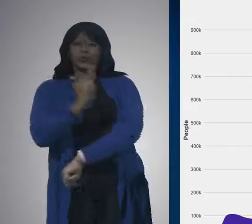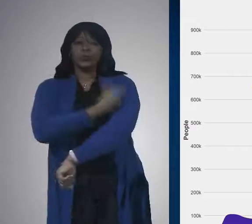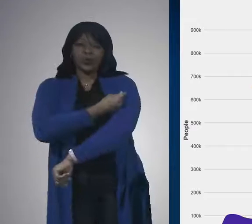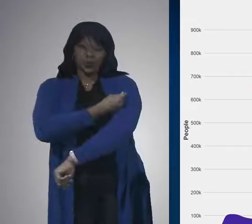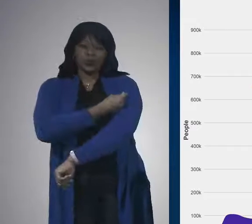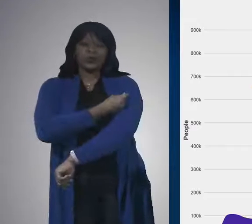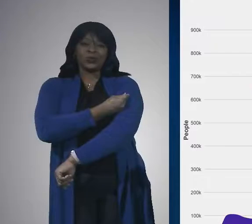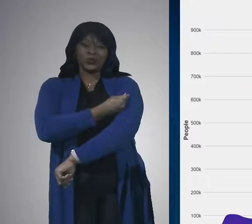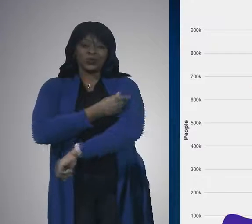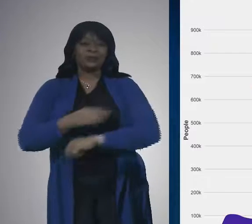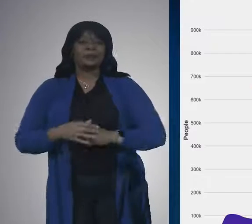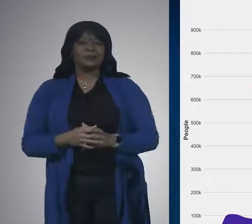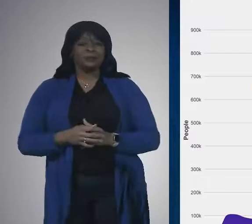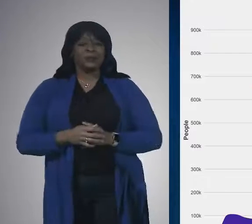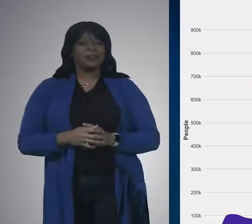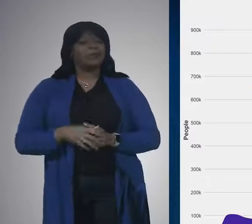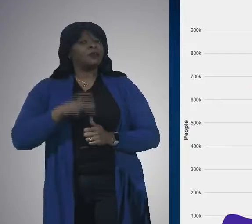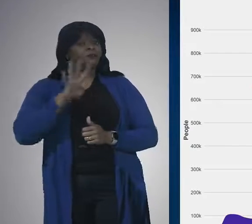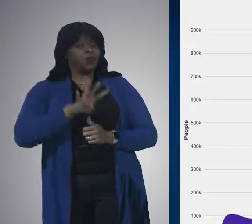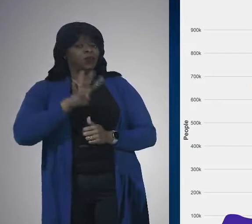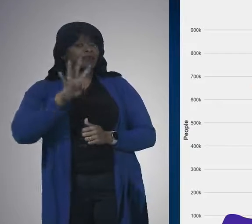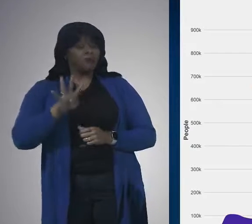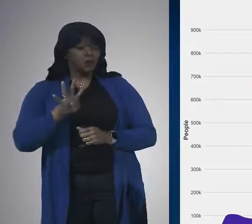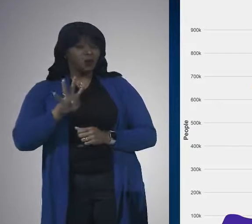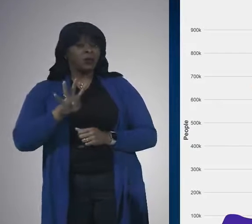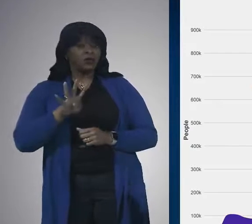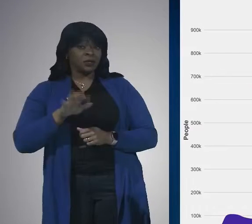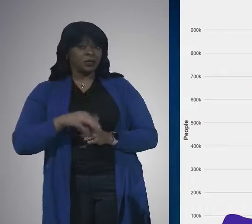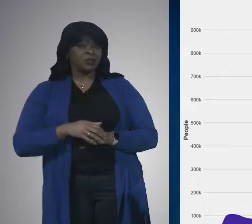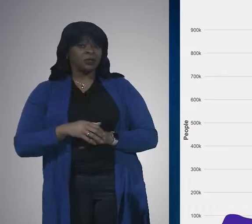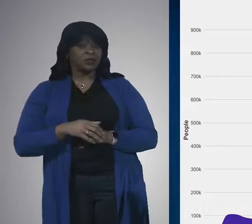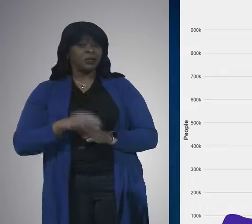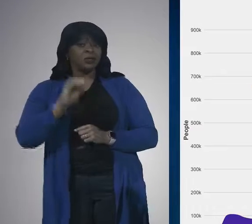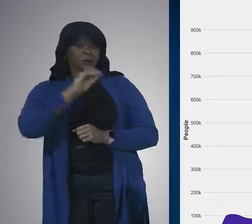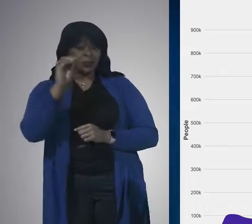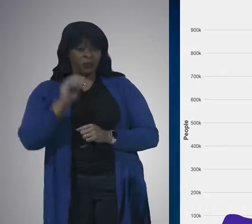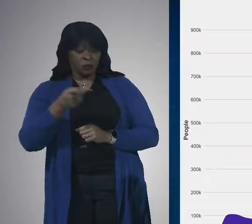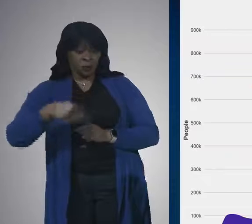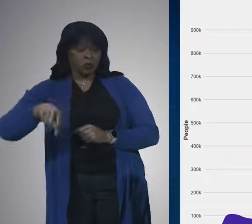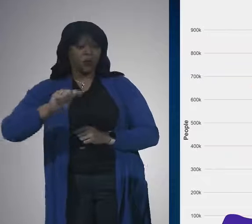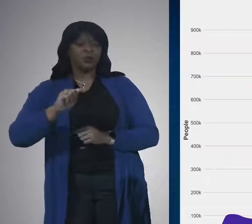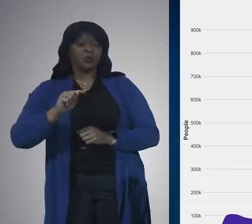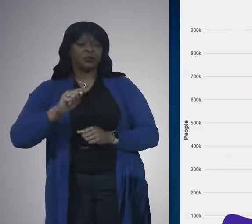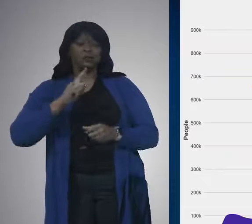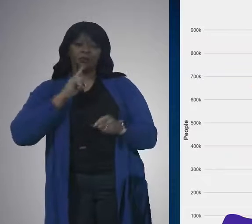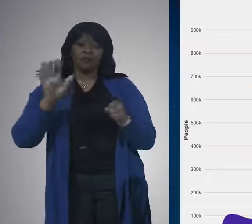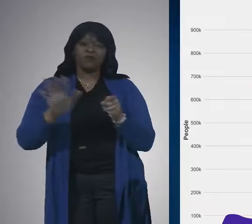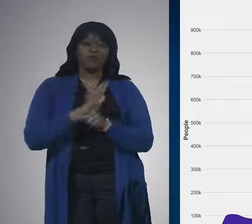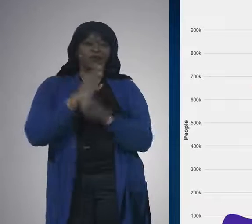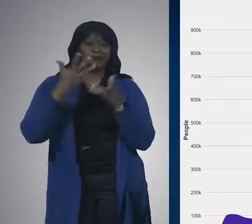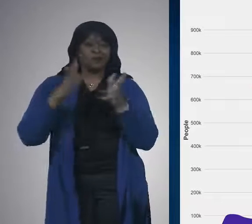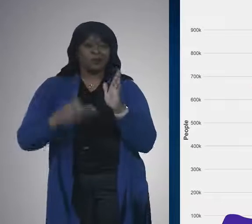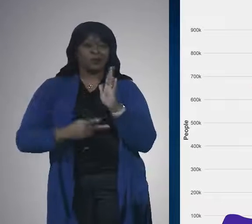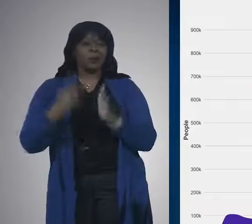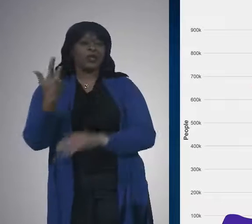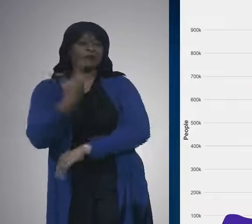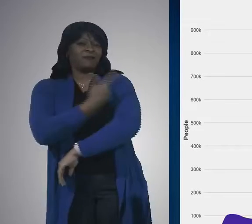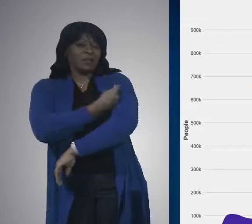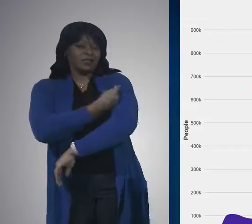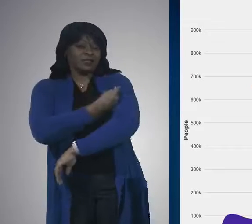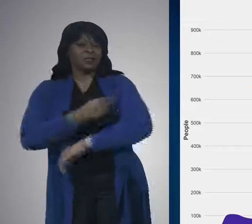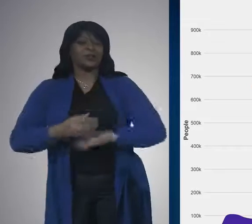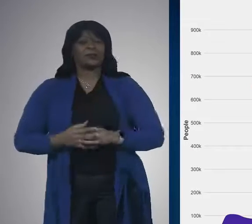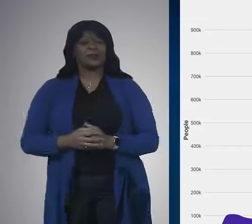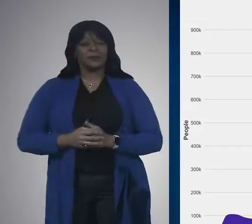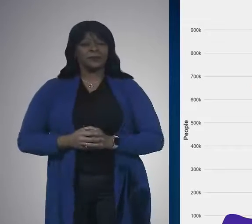and we have 44% that have been fully vaccinated.